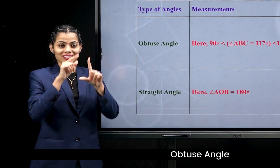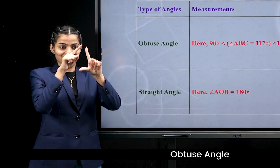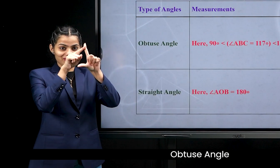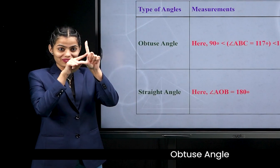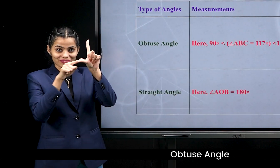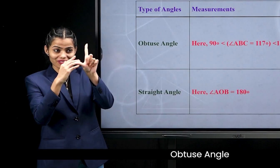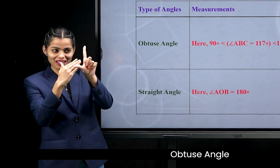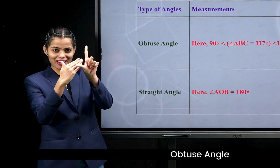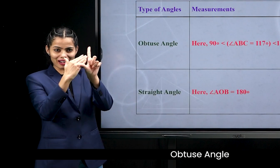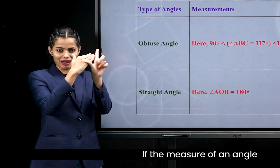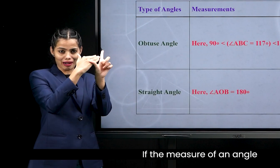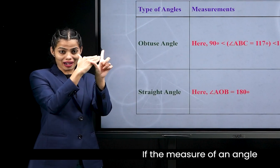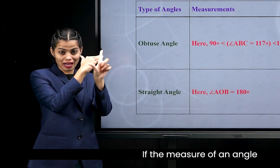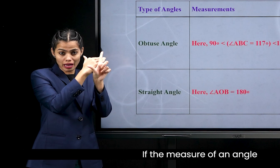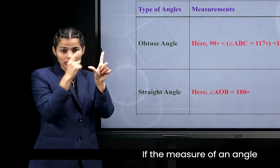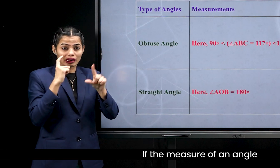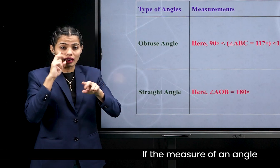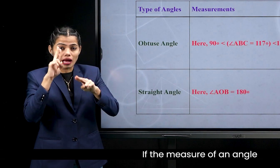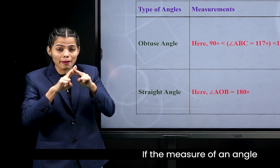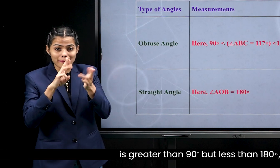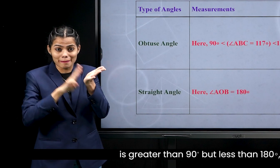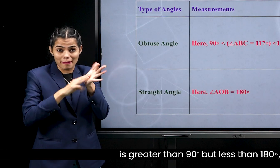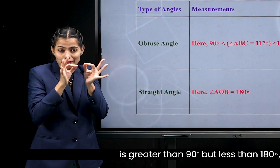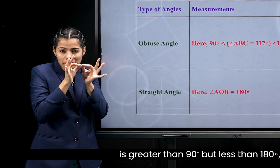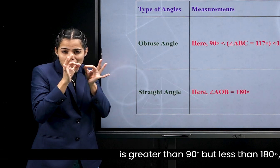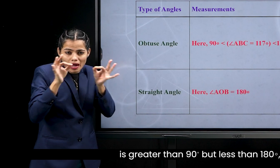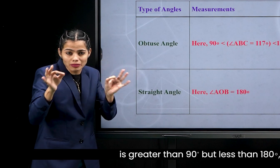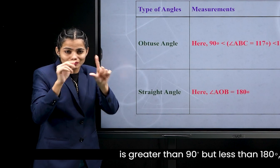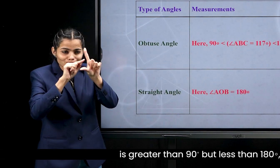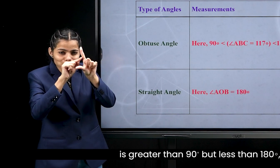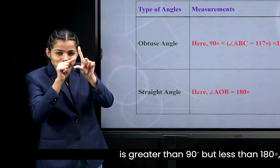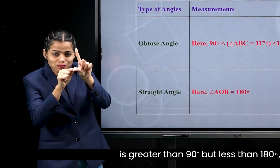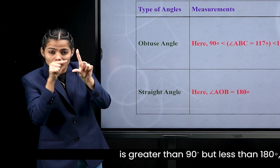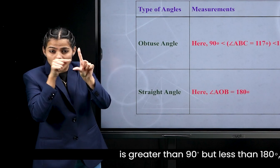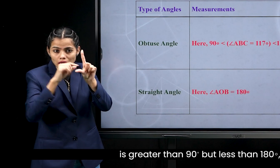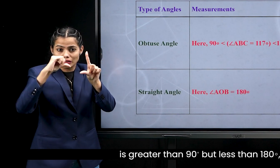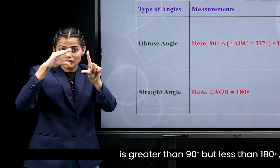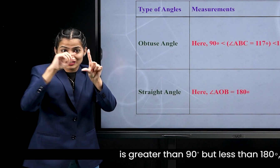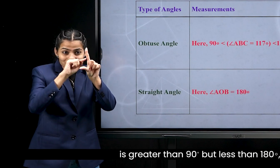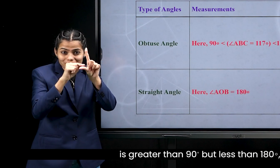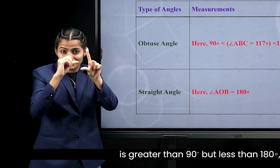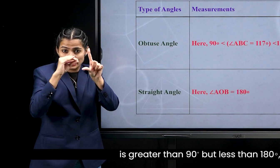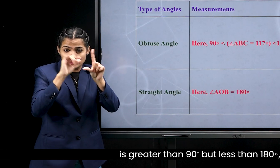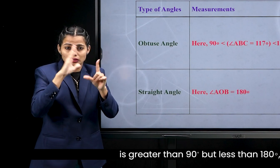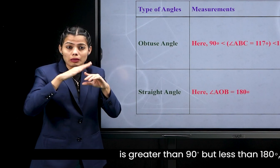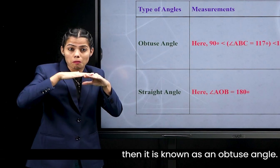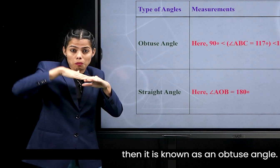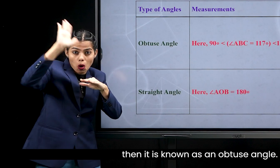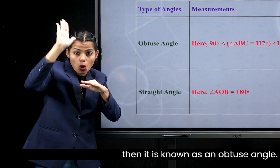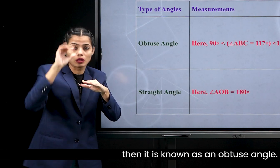Obtuse angle. If the measure of an angle is greater than 90 degree but less than 180 degree, then it is known